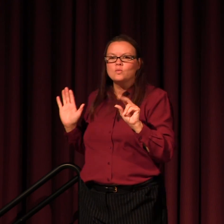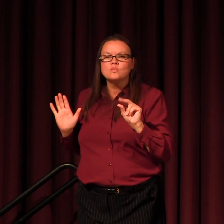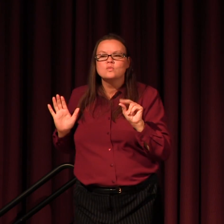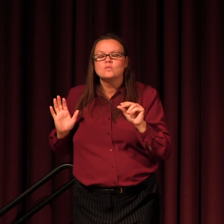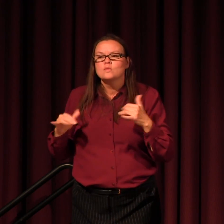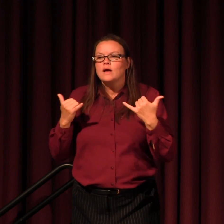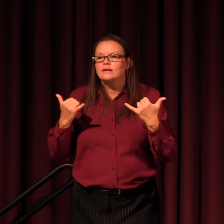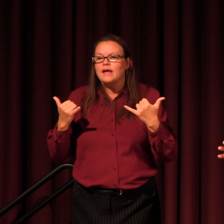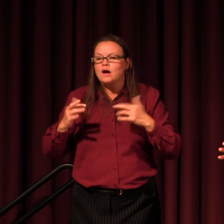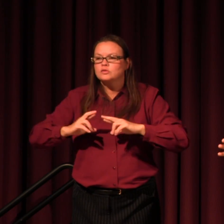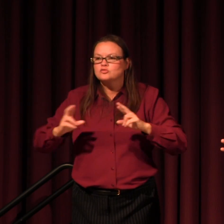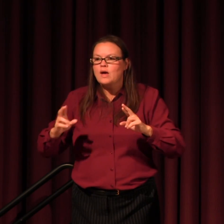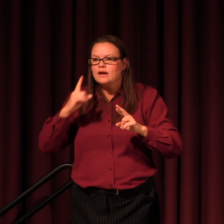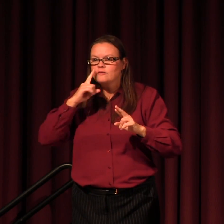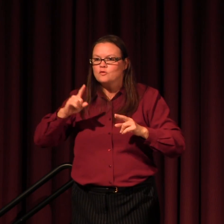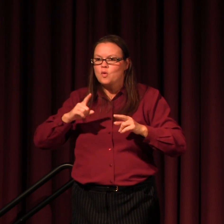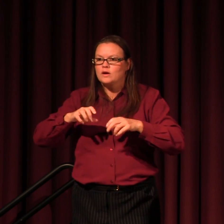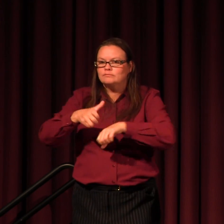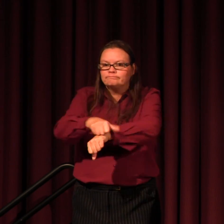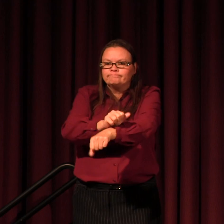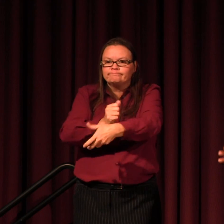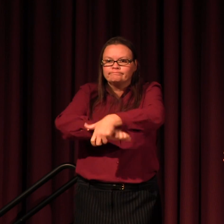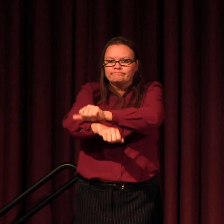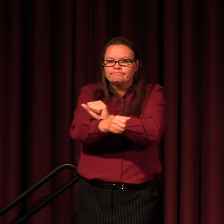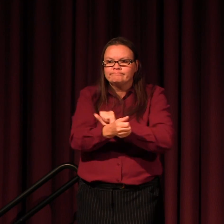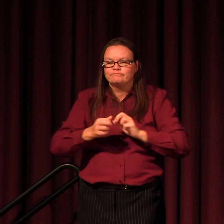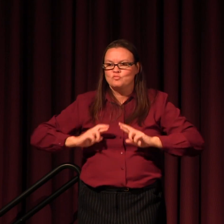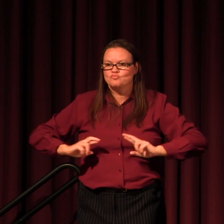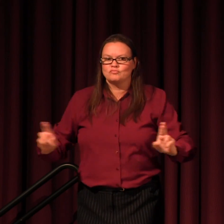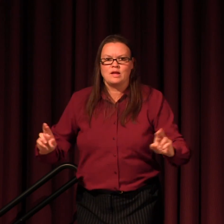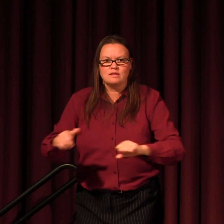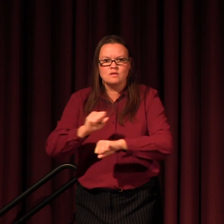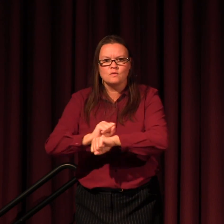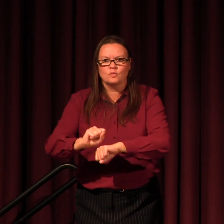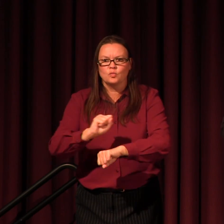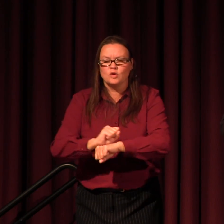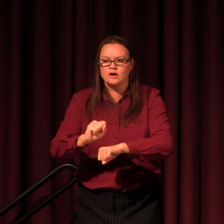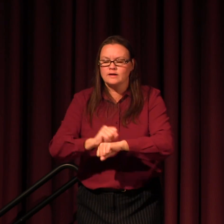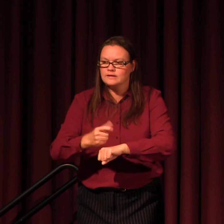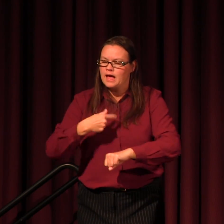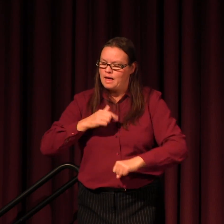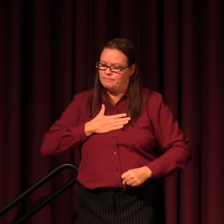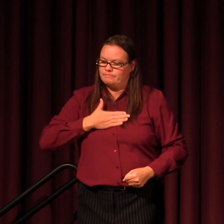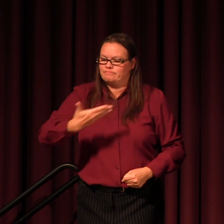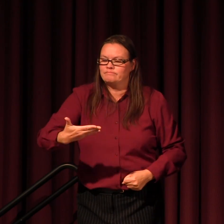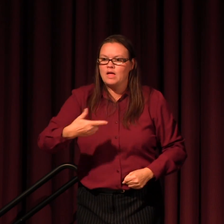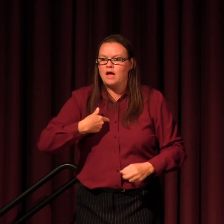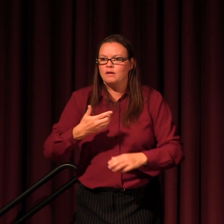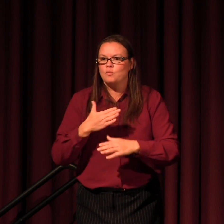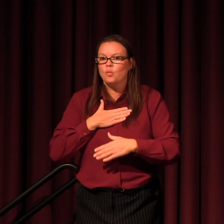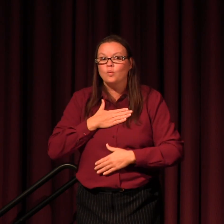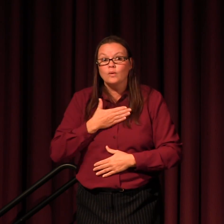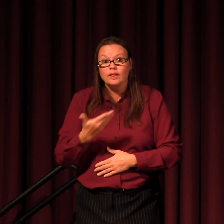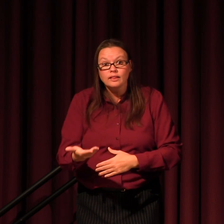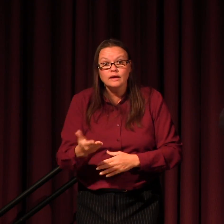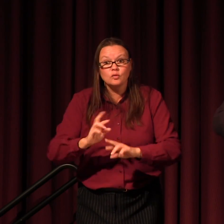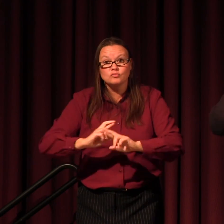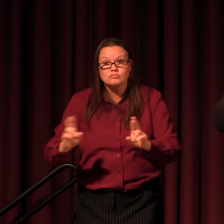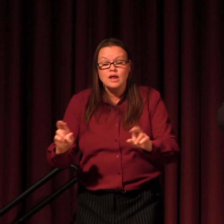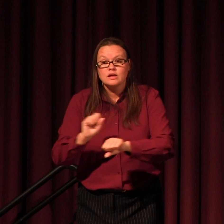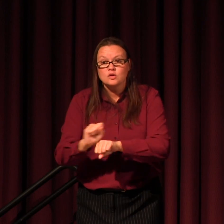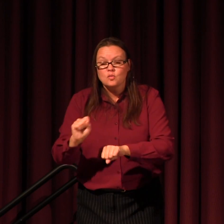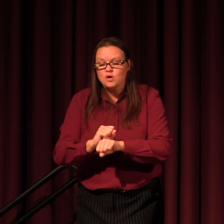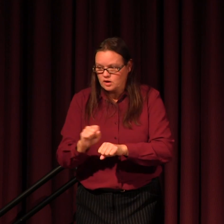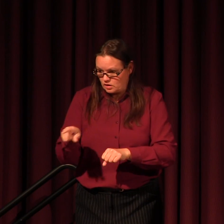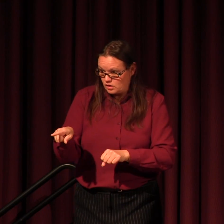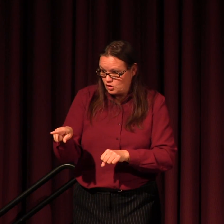Now is the time to lean in, double down. Say, I got you. No matter